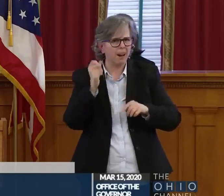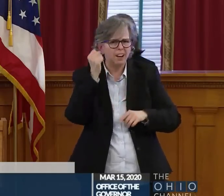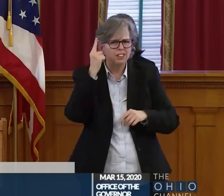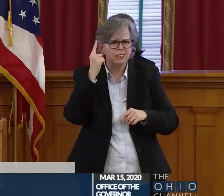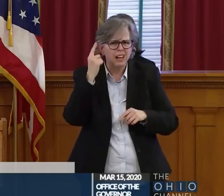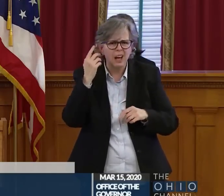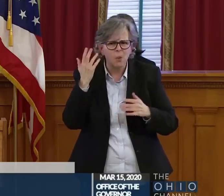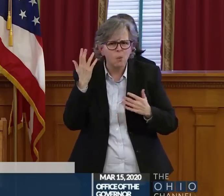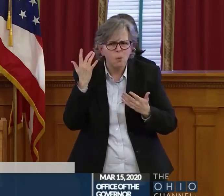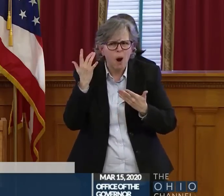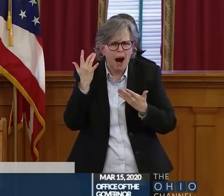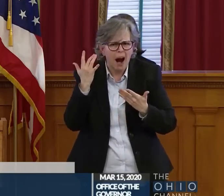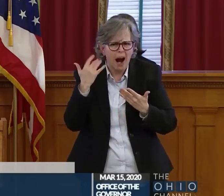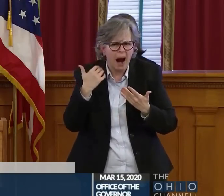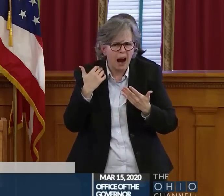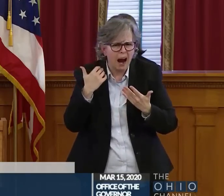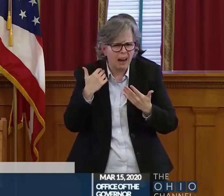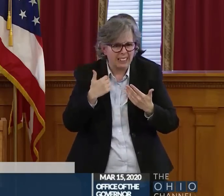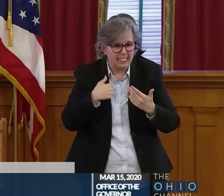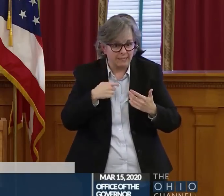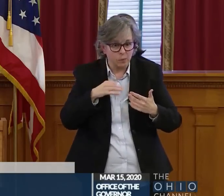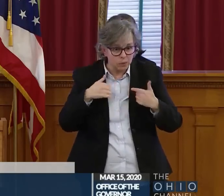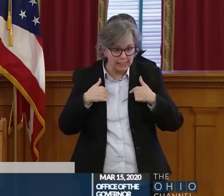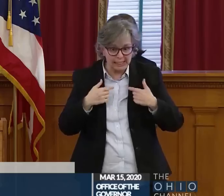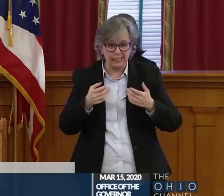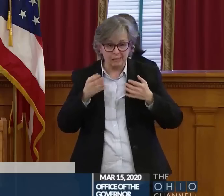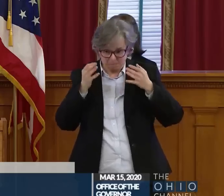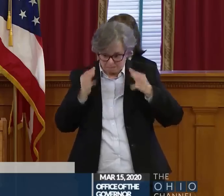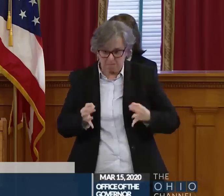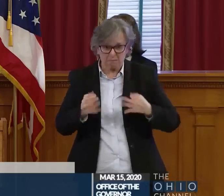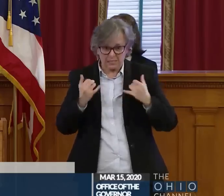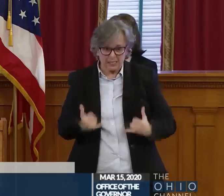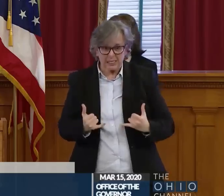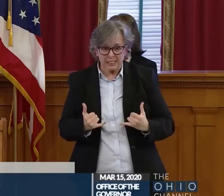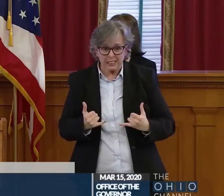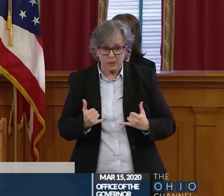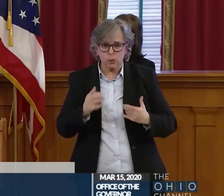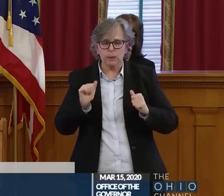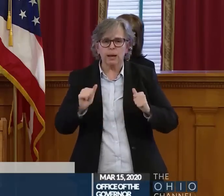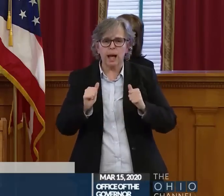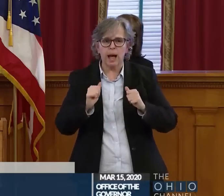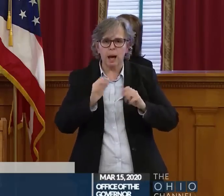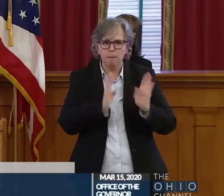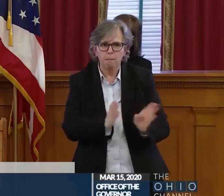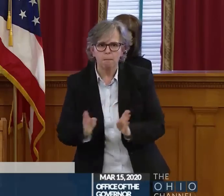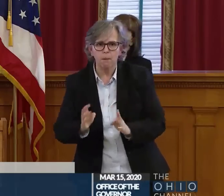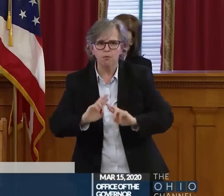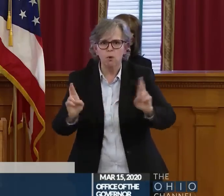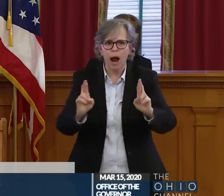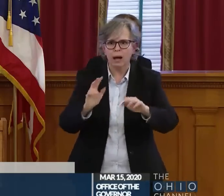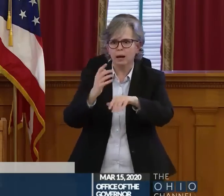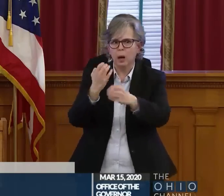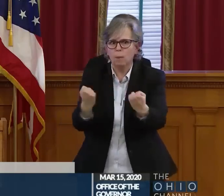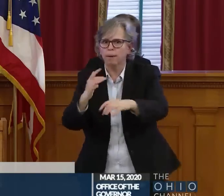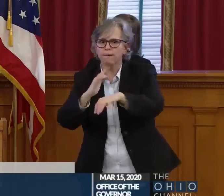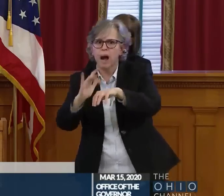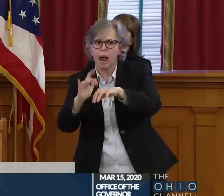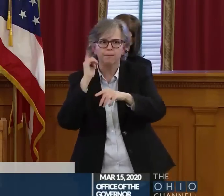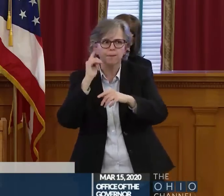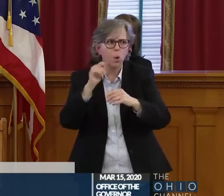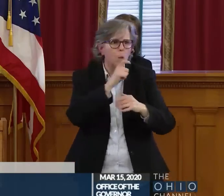we will greatly decrease the need for these. That's why it's so important. So the actions we take now will have an effect in mitigating these kinds